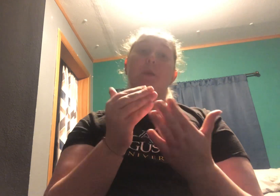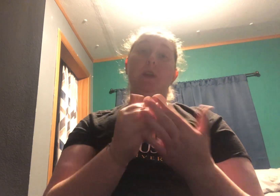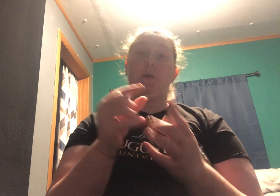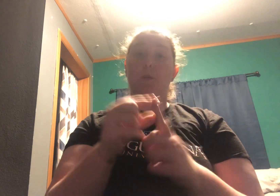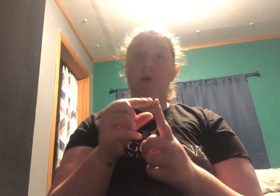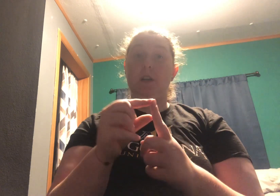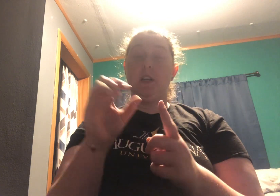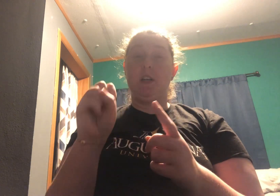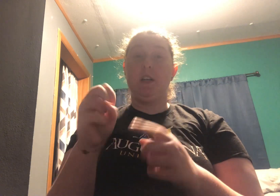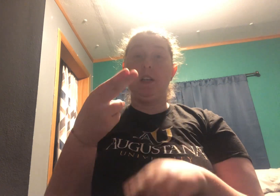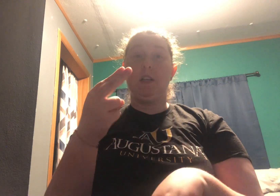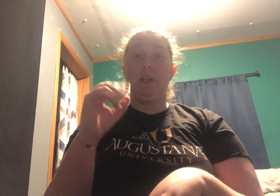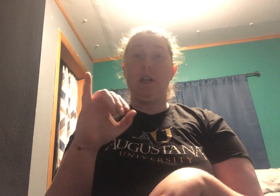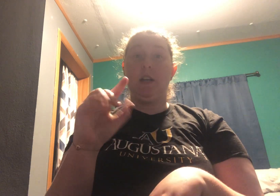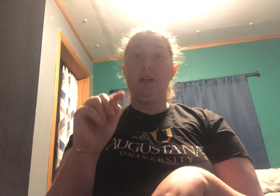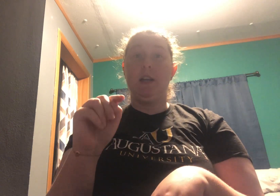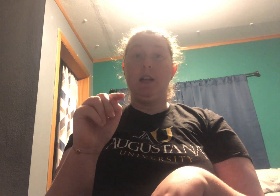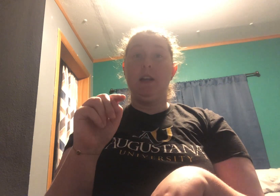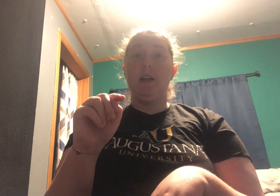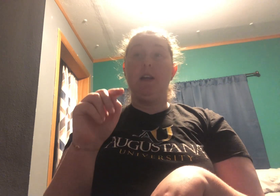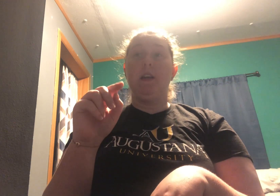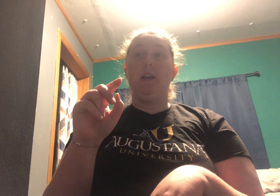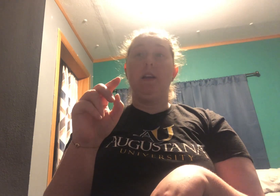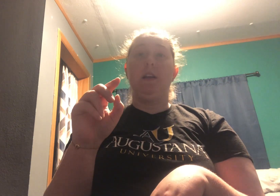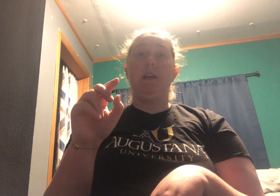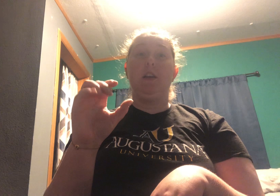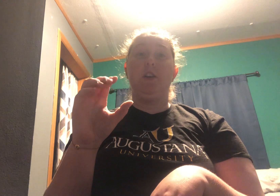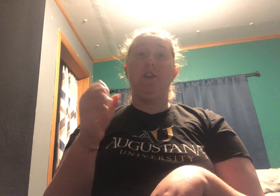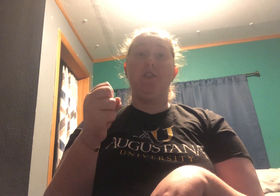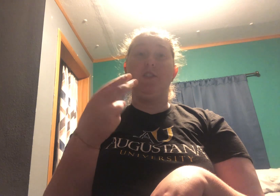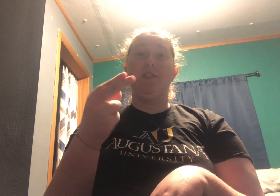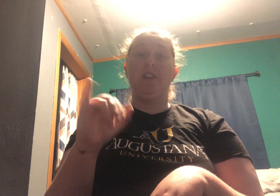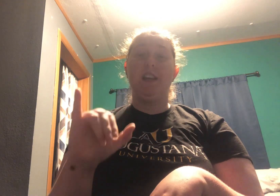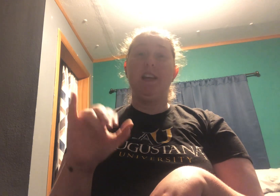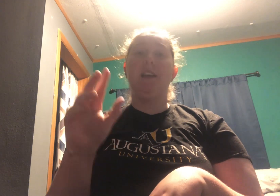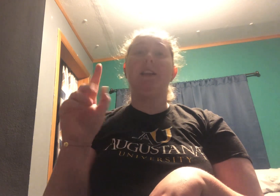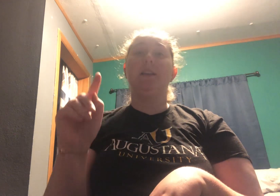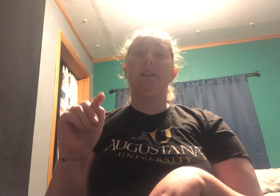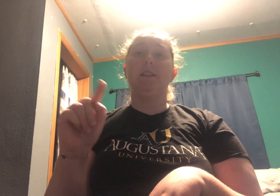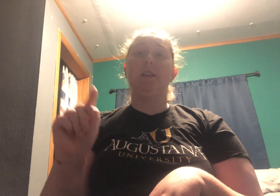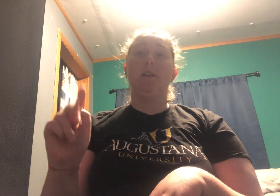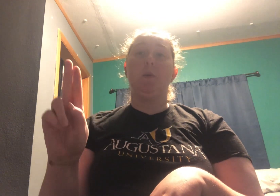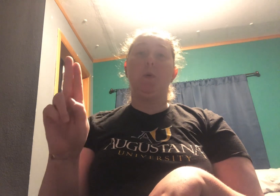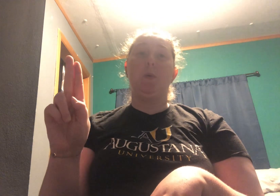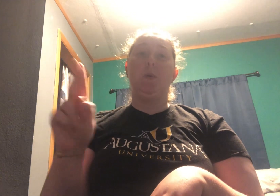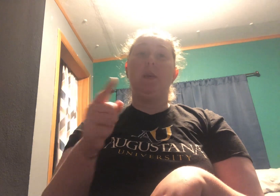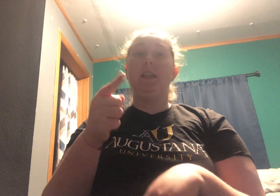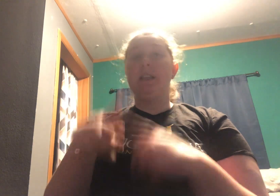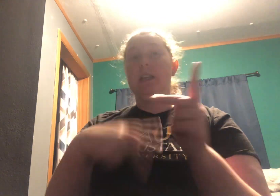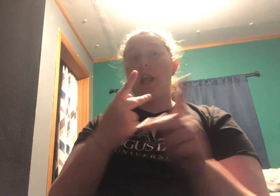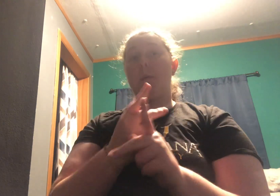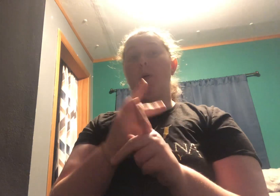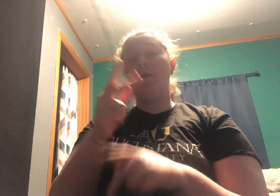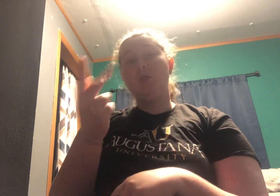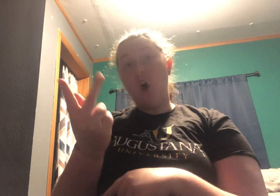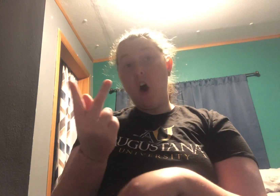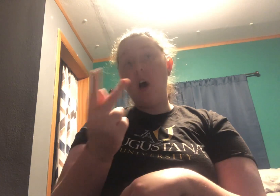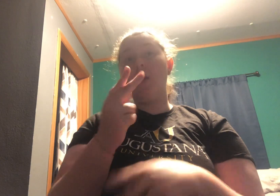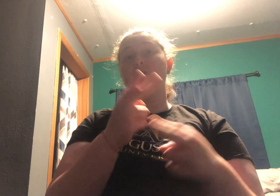Tzu. Okay, this kind of dog, this breed of dog is a Shih Tzu. Okay, different kinds of dogs. We use the word